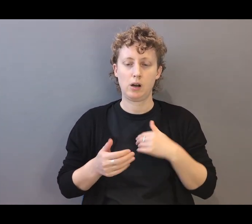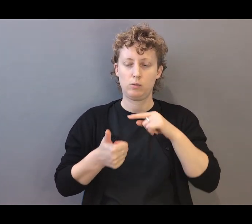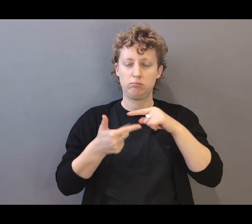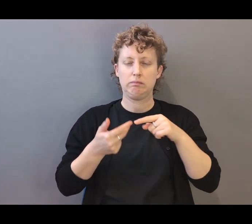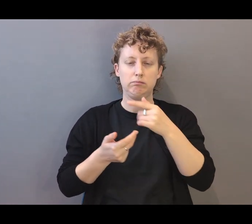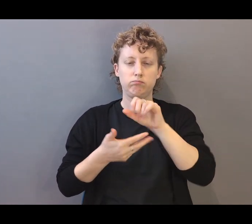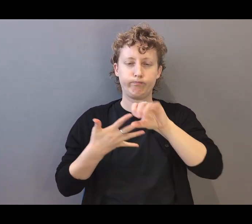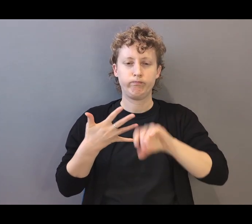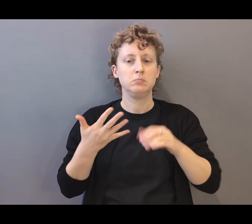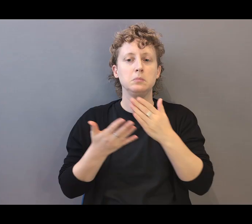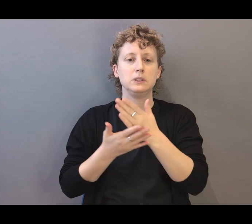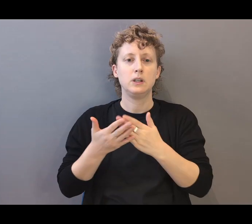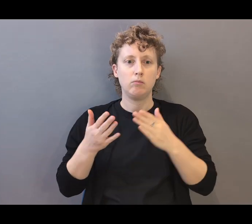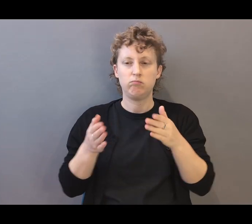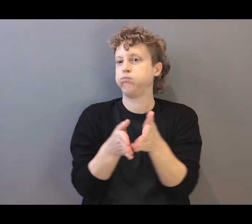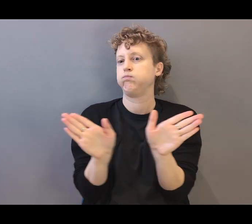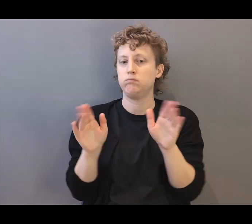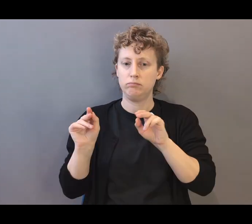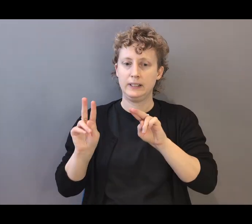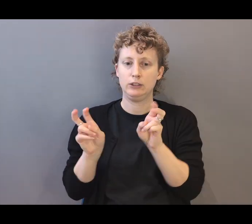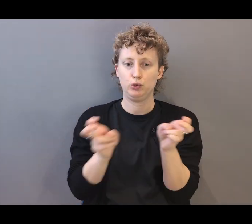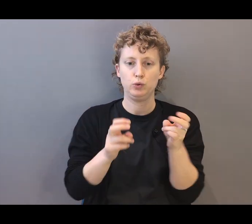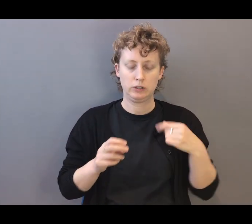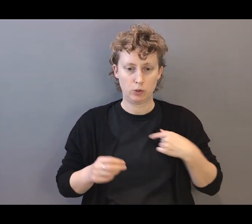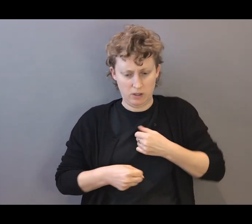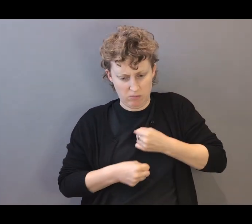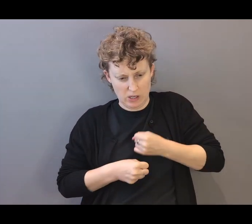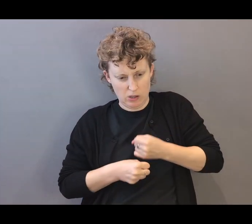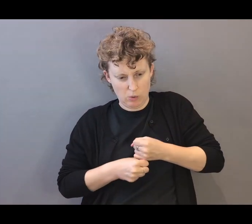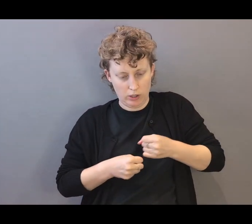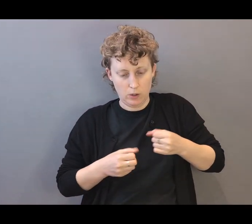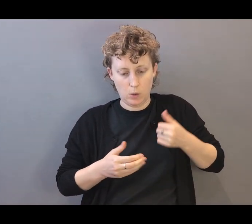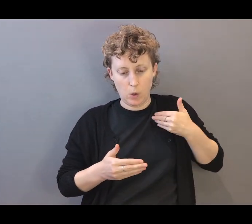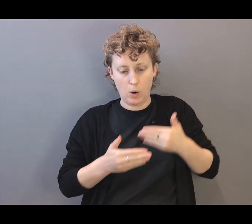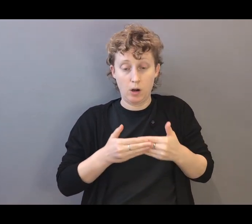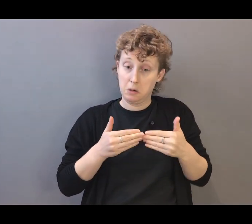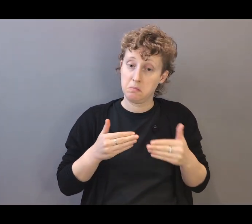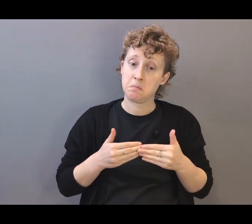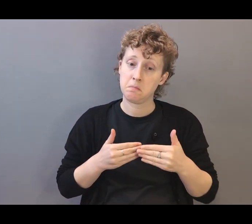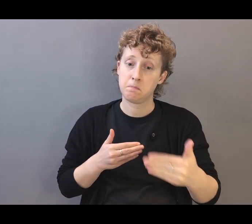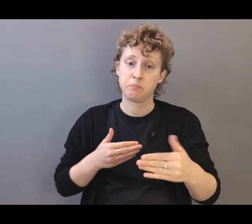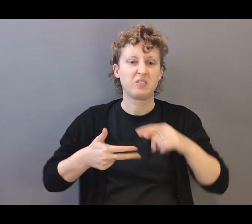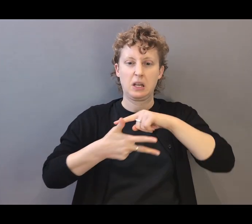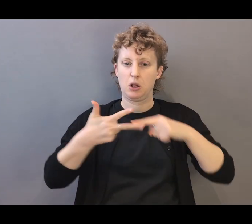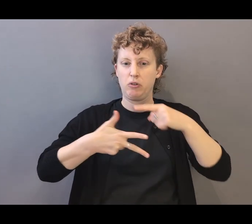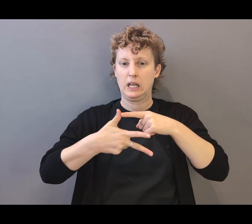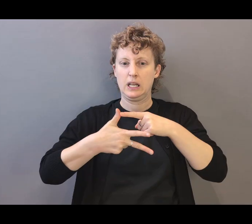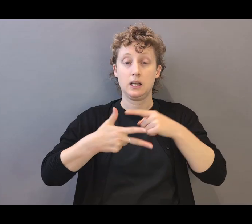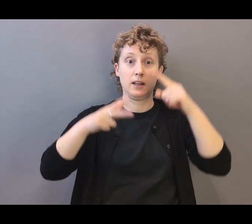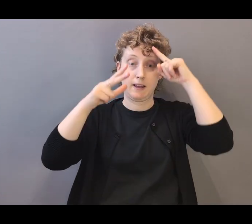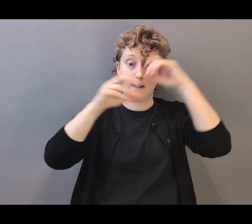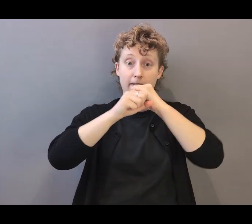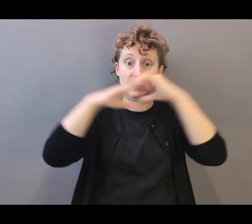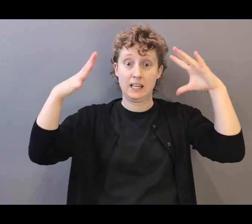working on and that we will be working on in the months to come. And I think it can be summed up in three concepts, which is vision, money,